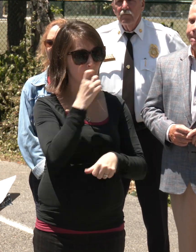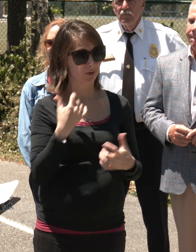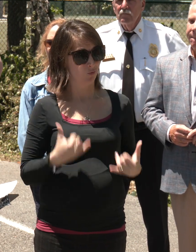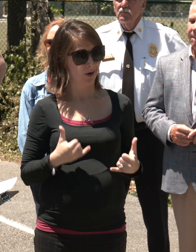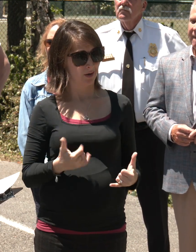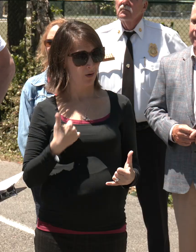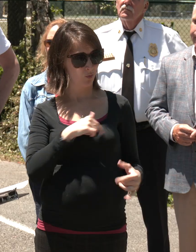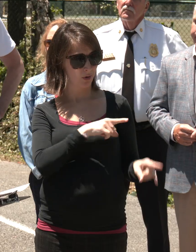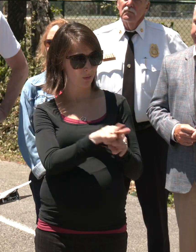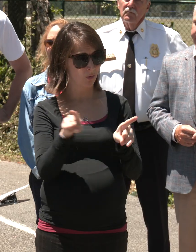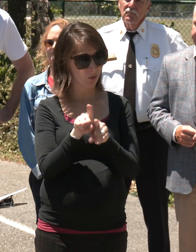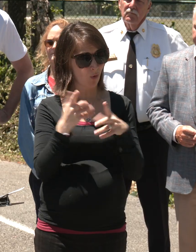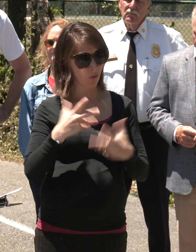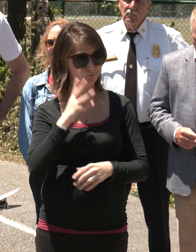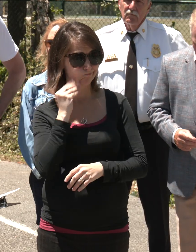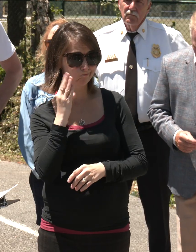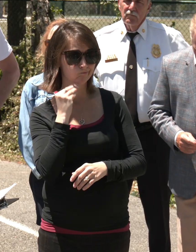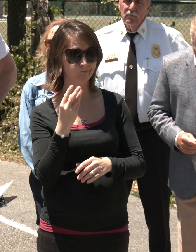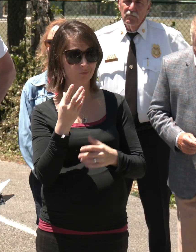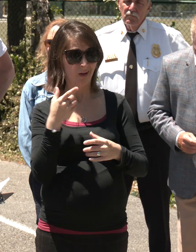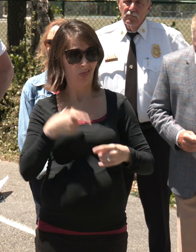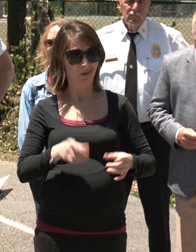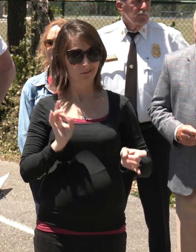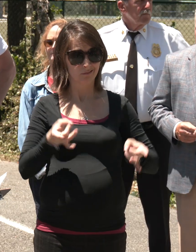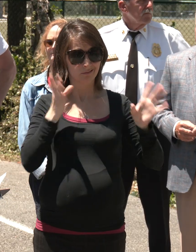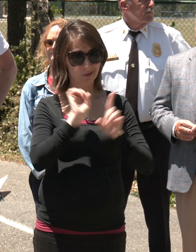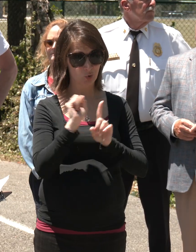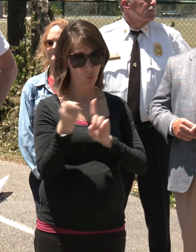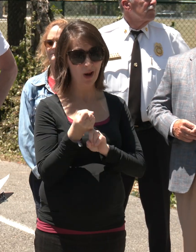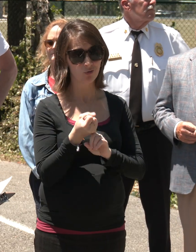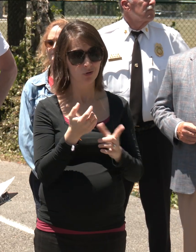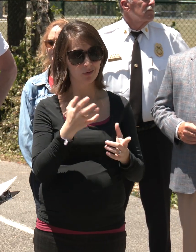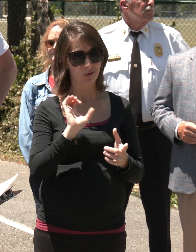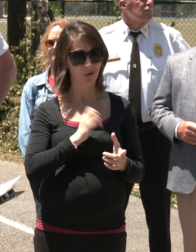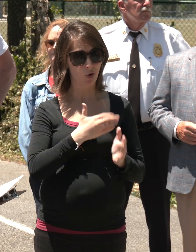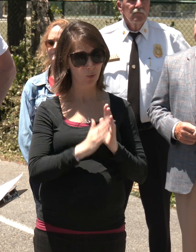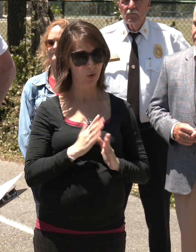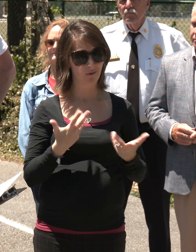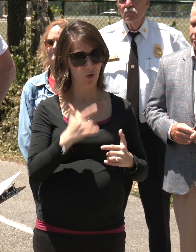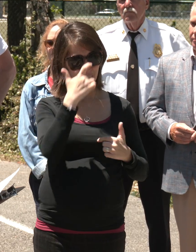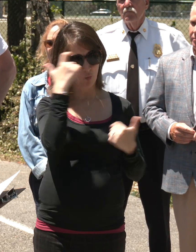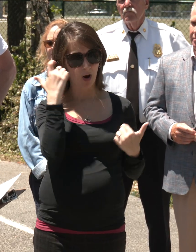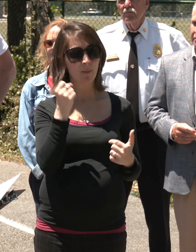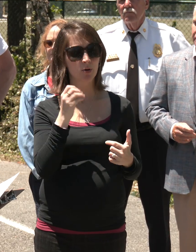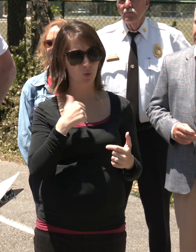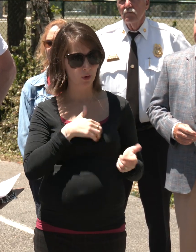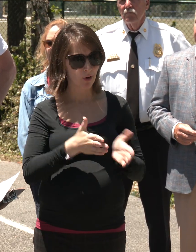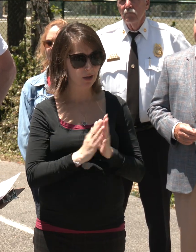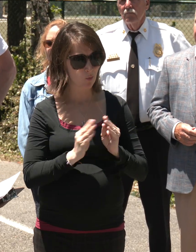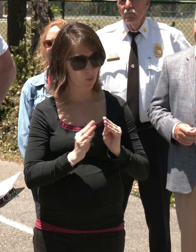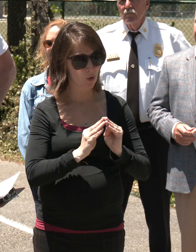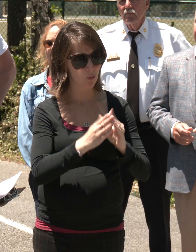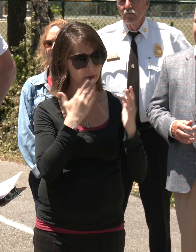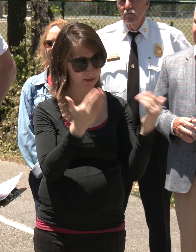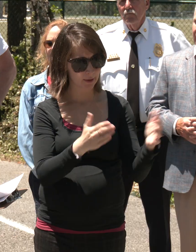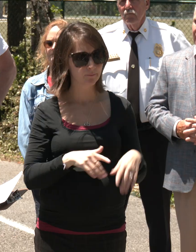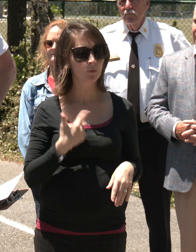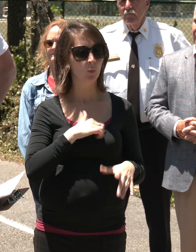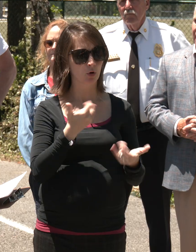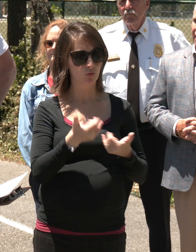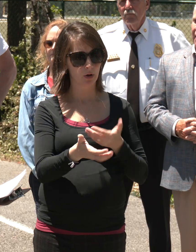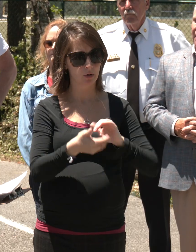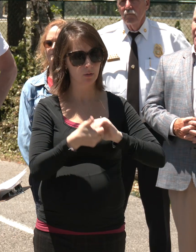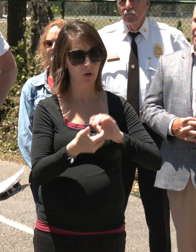are, asking this of our community who have already been traumatized. We are working with Crisis Cleanup to connect more